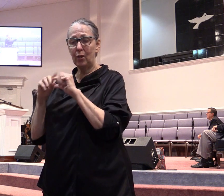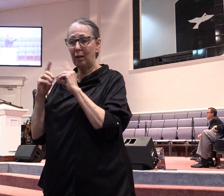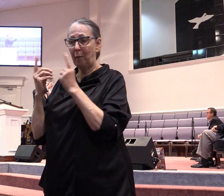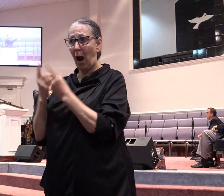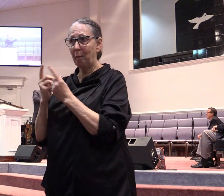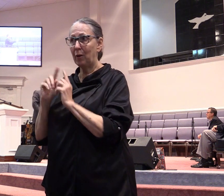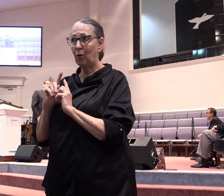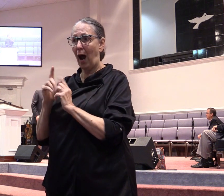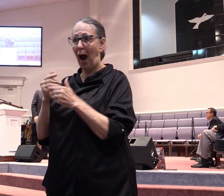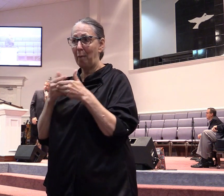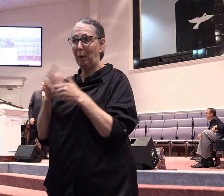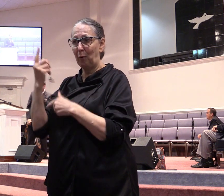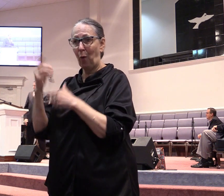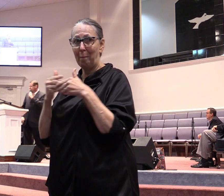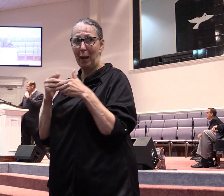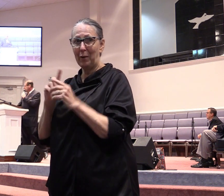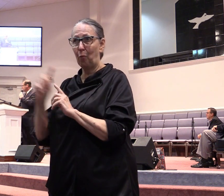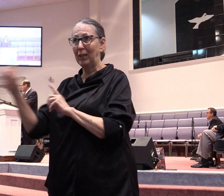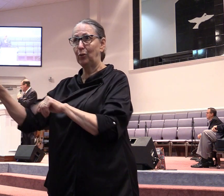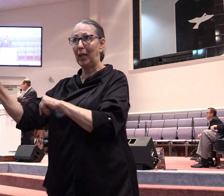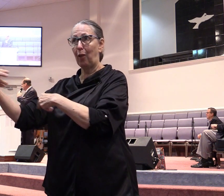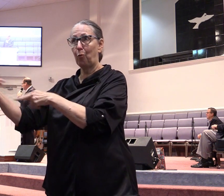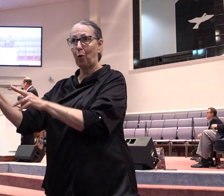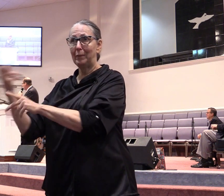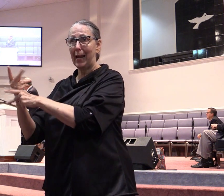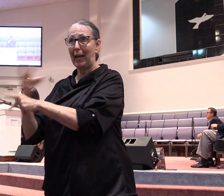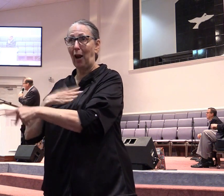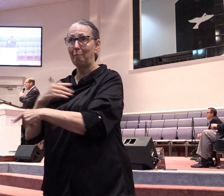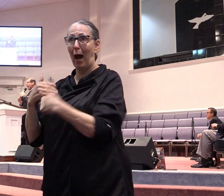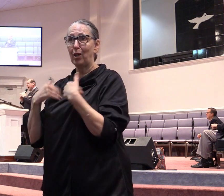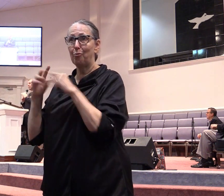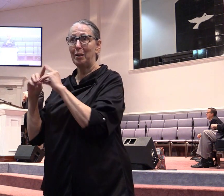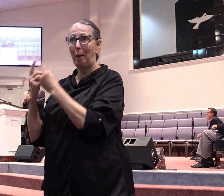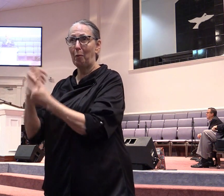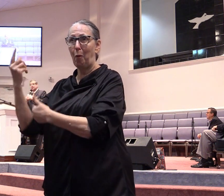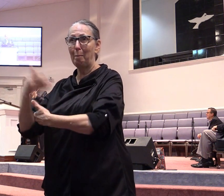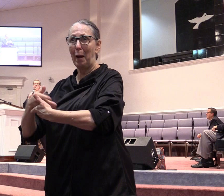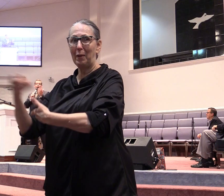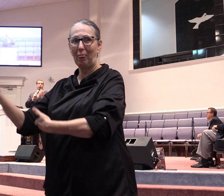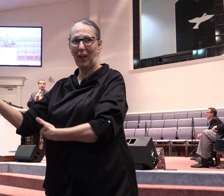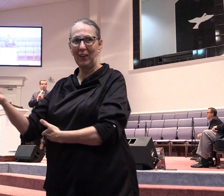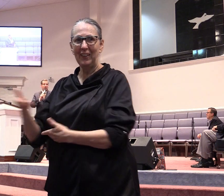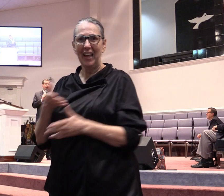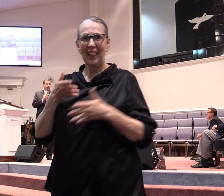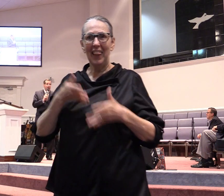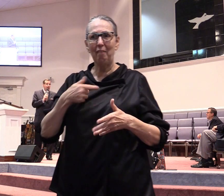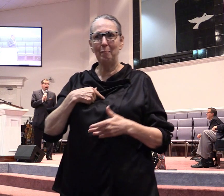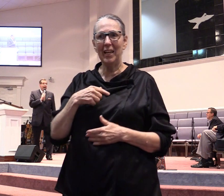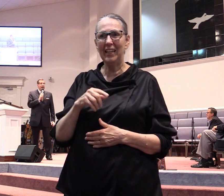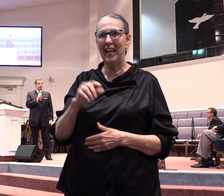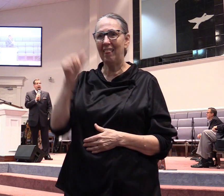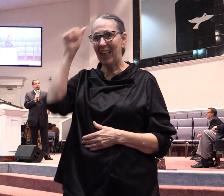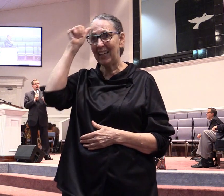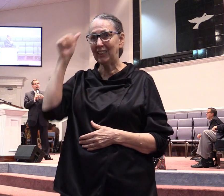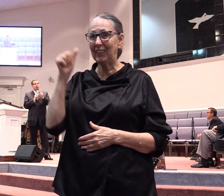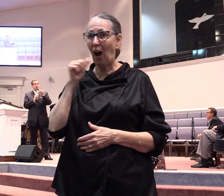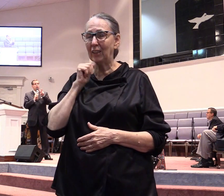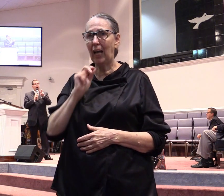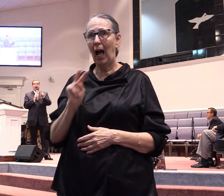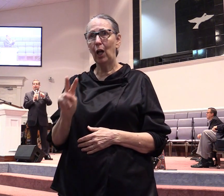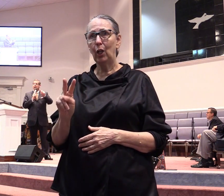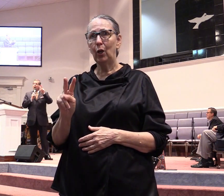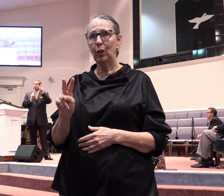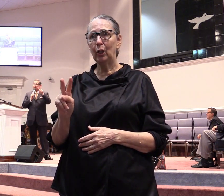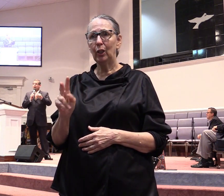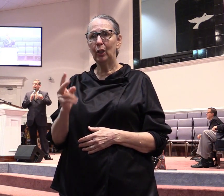arms and took our baby and went to another room to take care of the youth department. I was left to teach the elder senior adults class, and I looked into